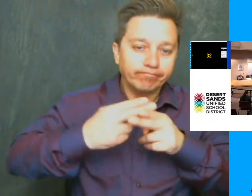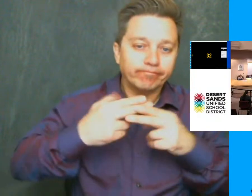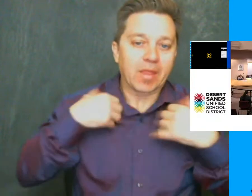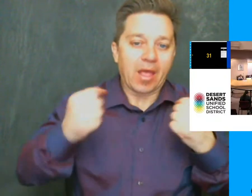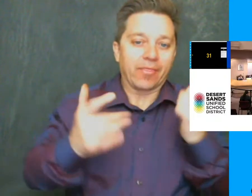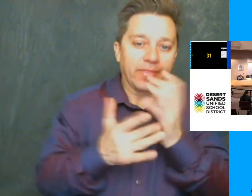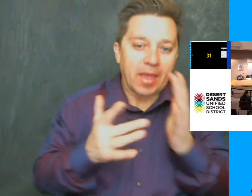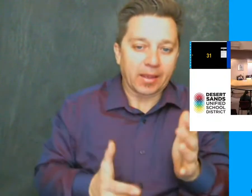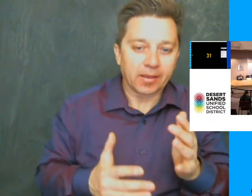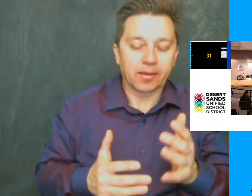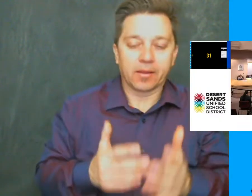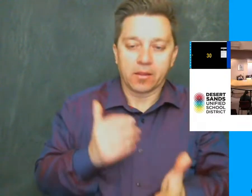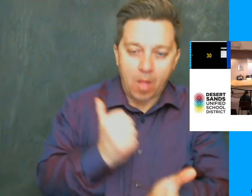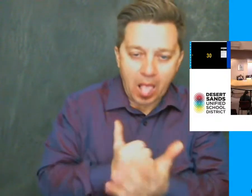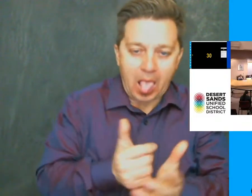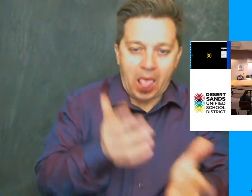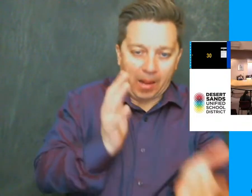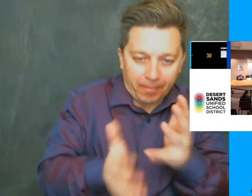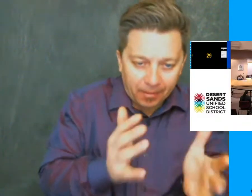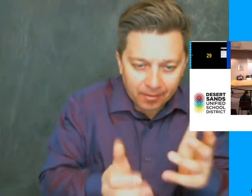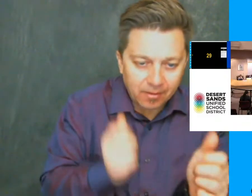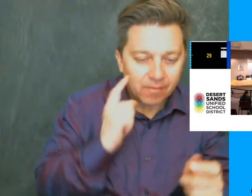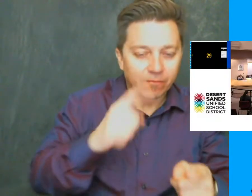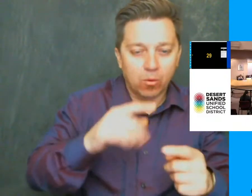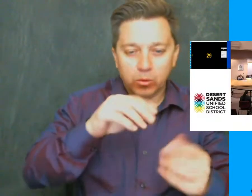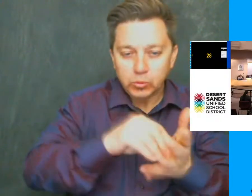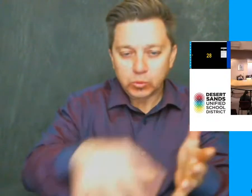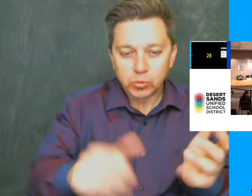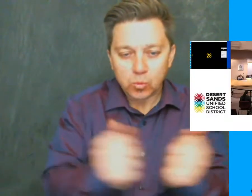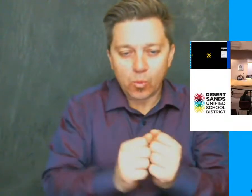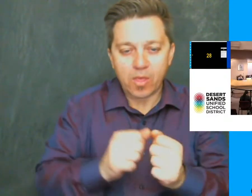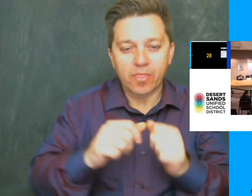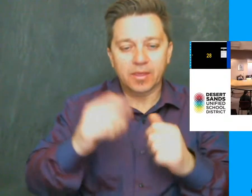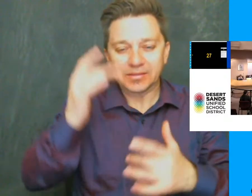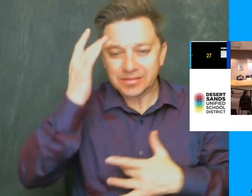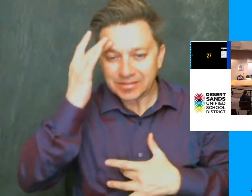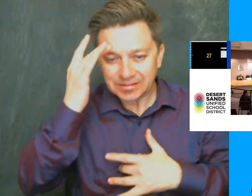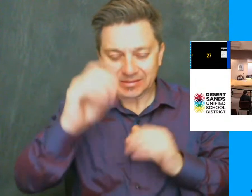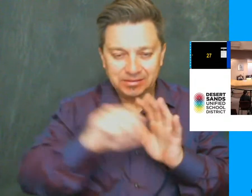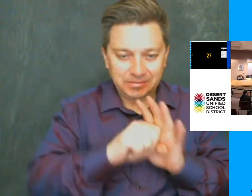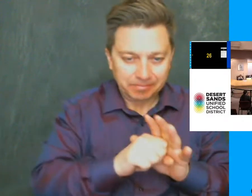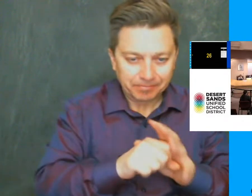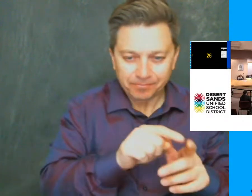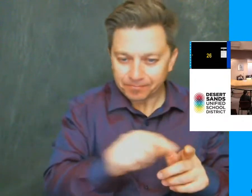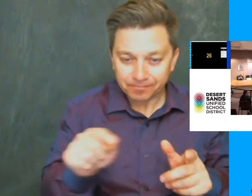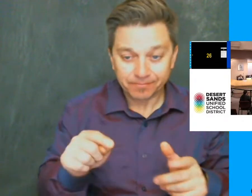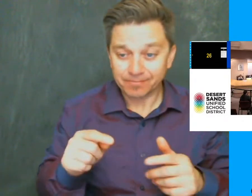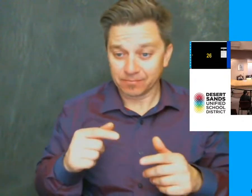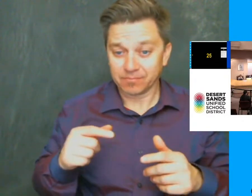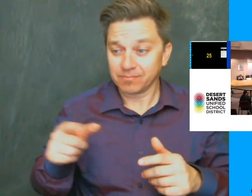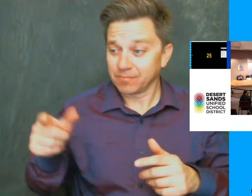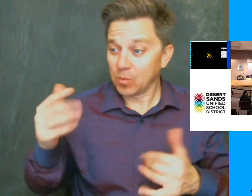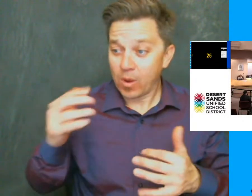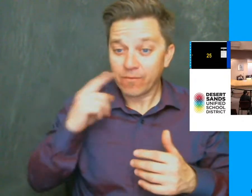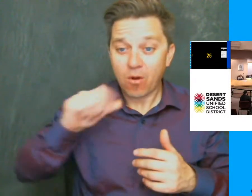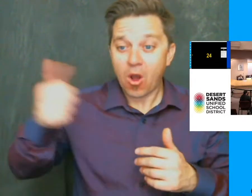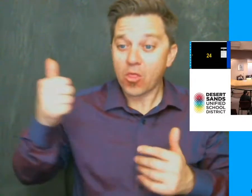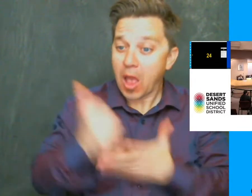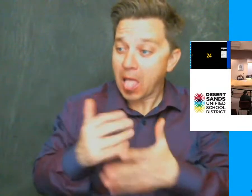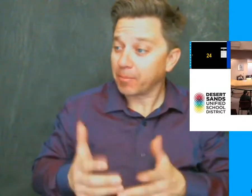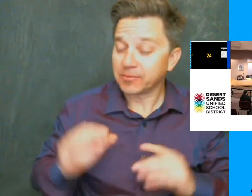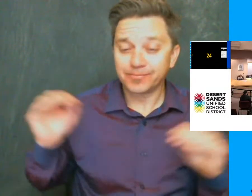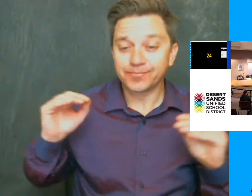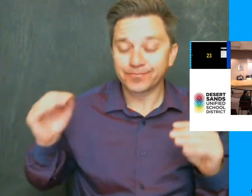with visible COVID symptoms. We have been instructed to reach out to the head nurse, but no additional help arrives, leading us to do what we do